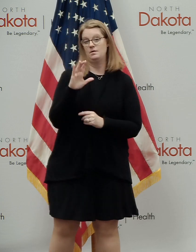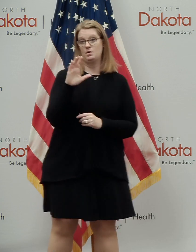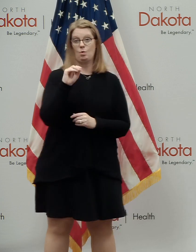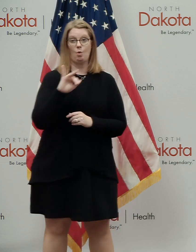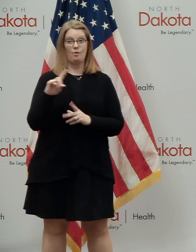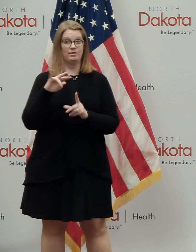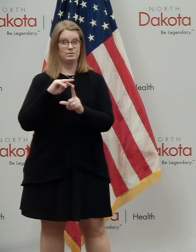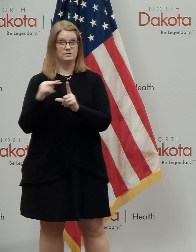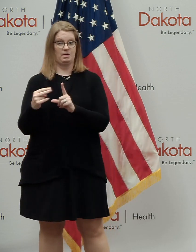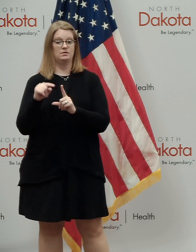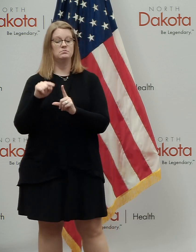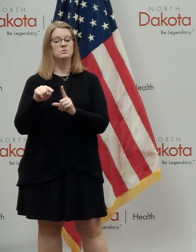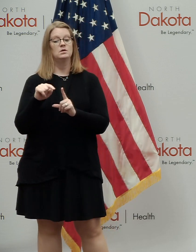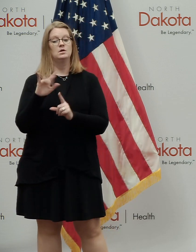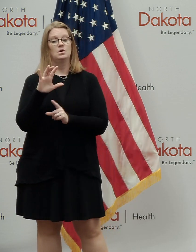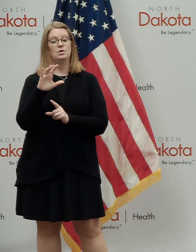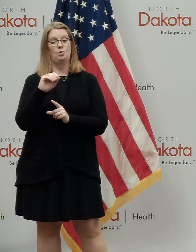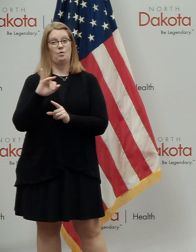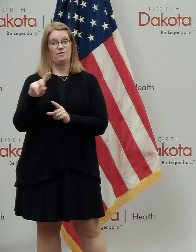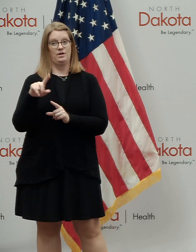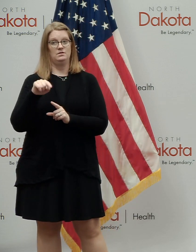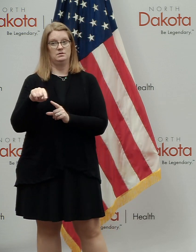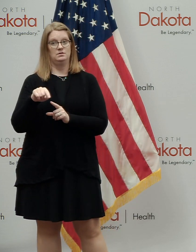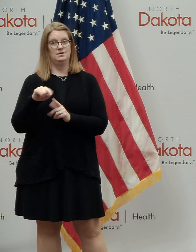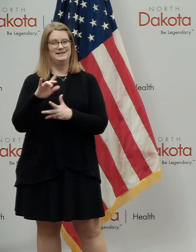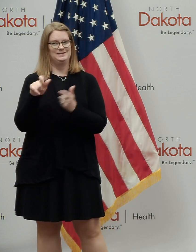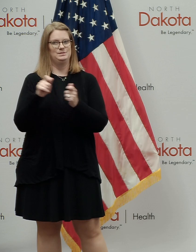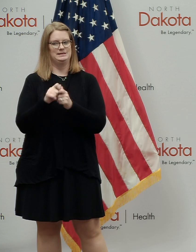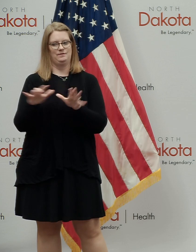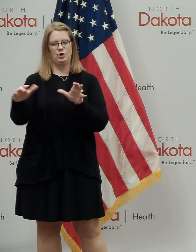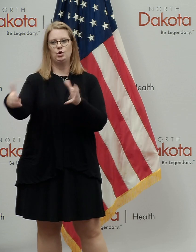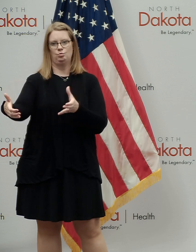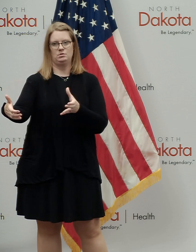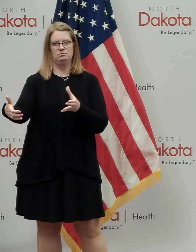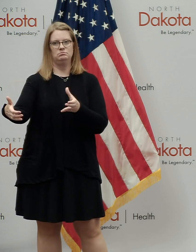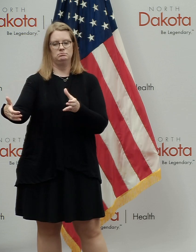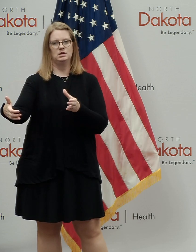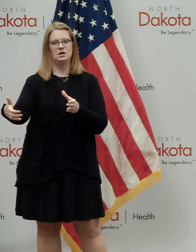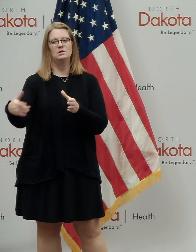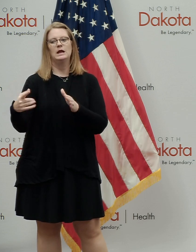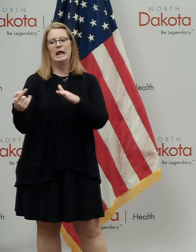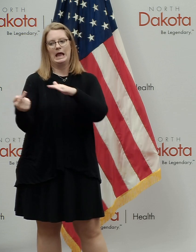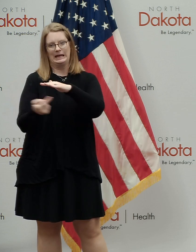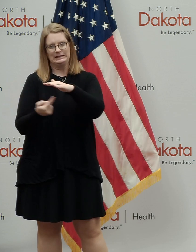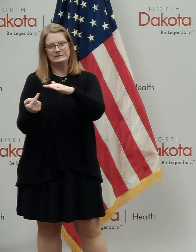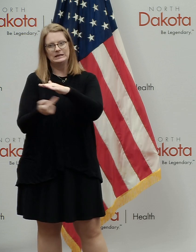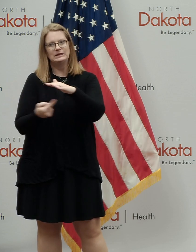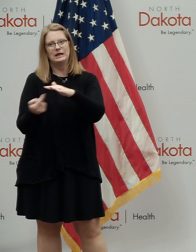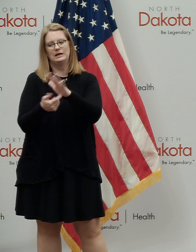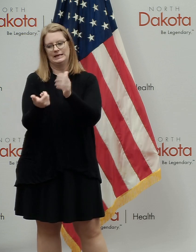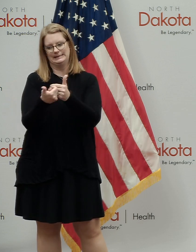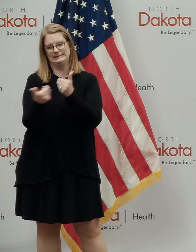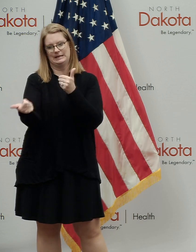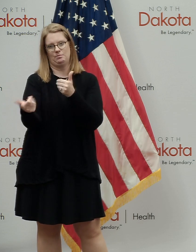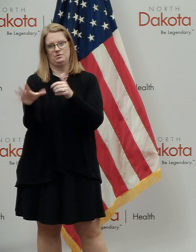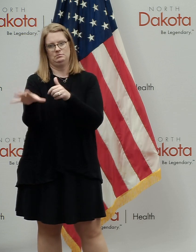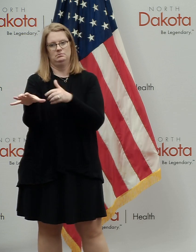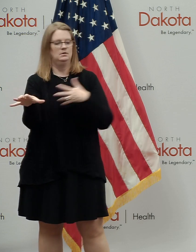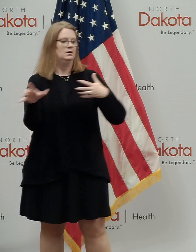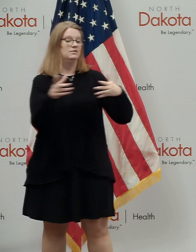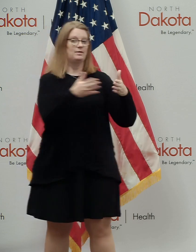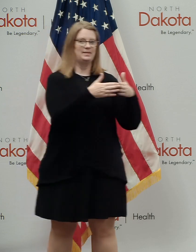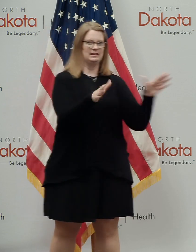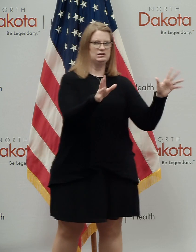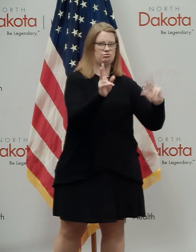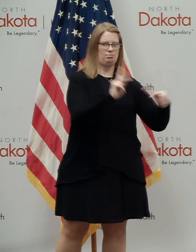we think that COVID should be treated in a cohorted unit. It should be isolated and treated separately from the general